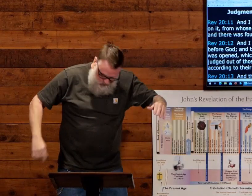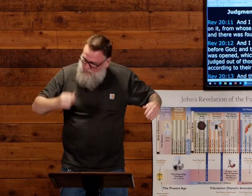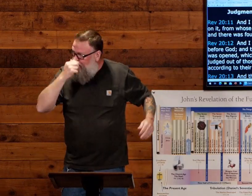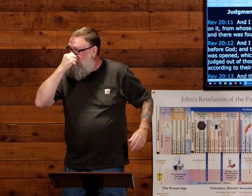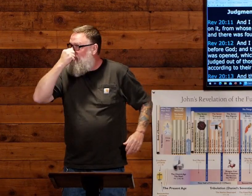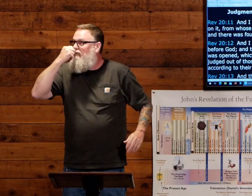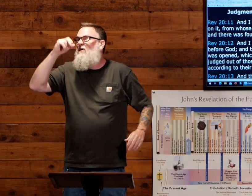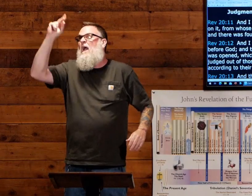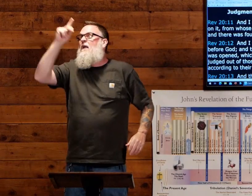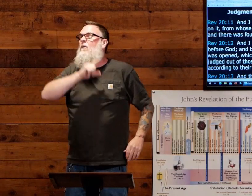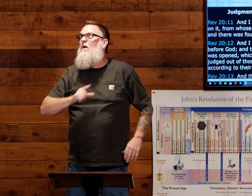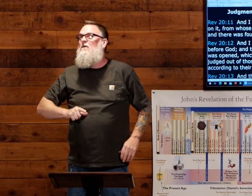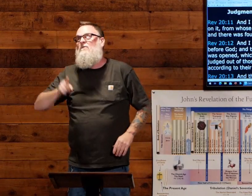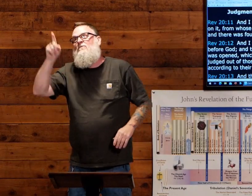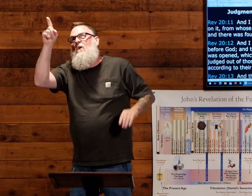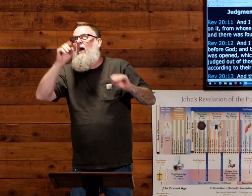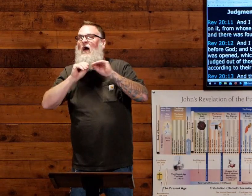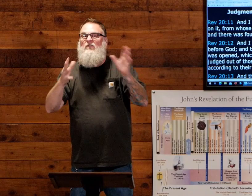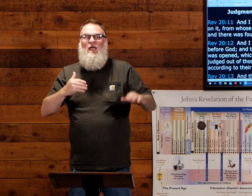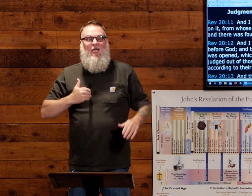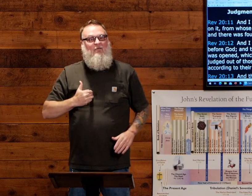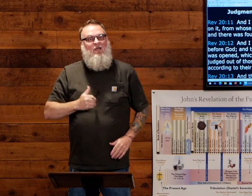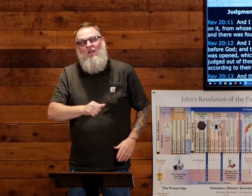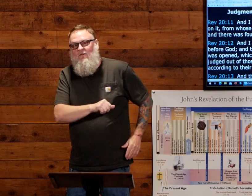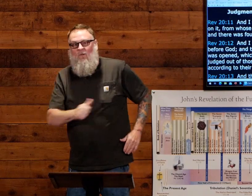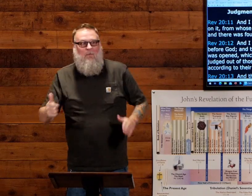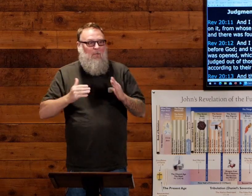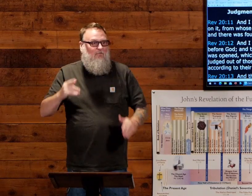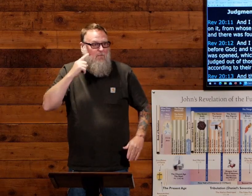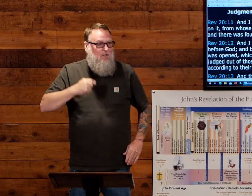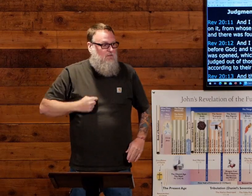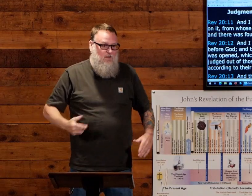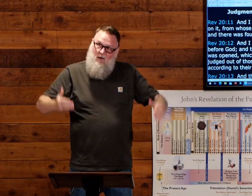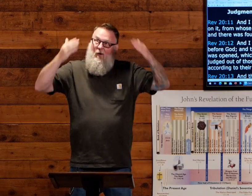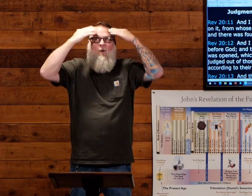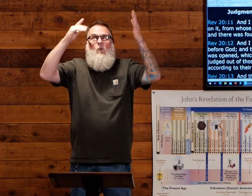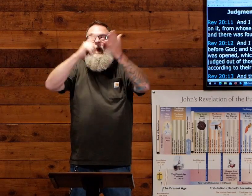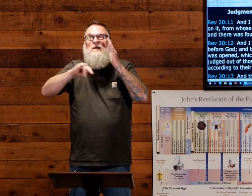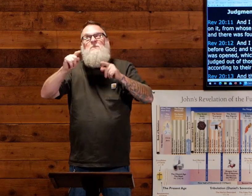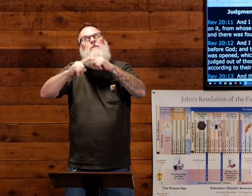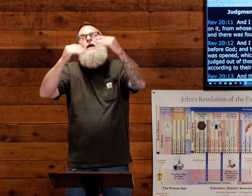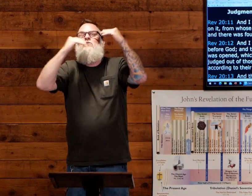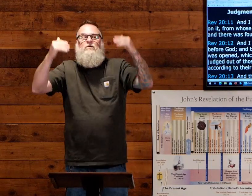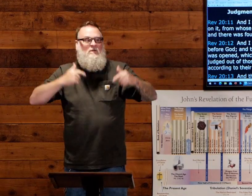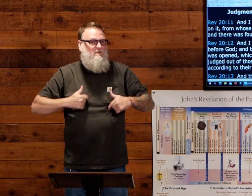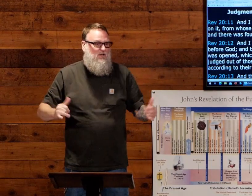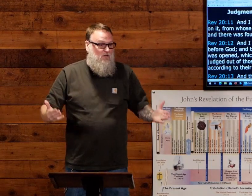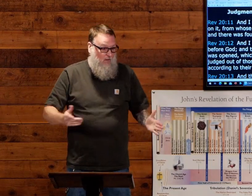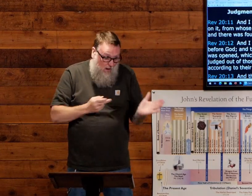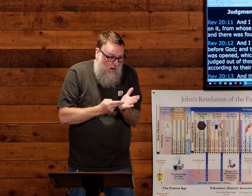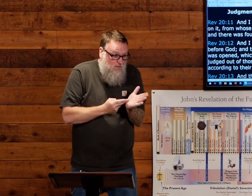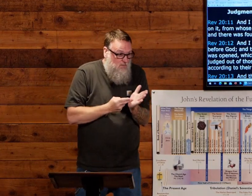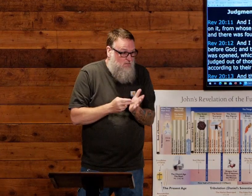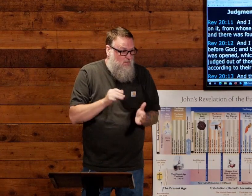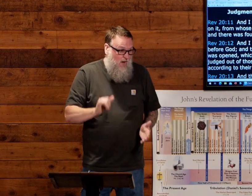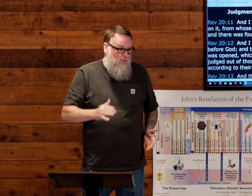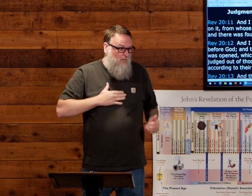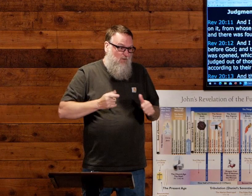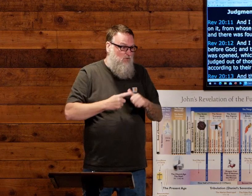And I'm all cut up and everything, but I said, okay, Lord, I'm still alive. Obviously, you have another plan for me. I don't know what it is, but thank you, I'm still here.